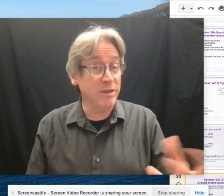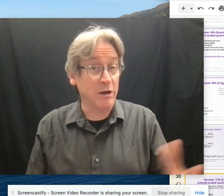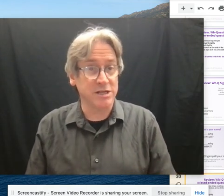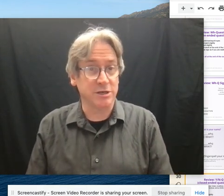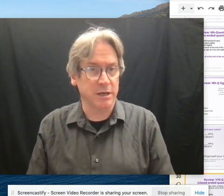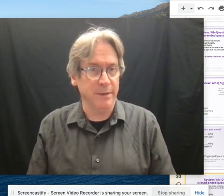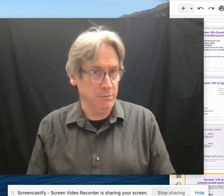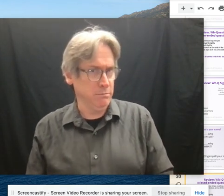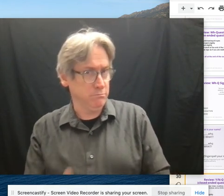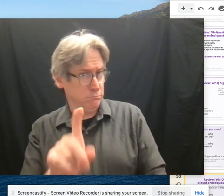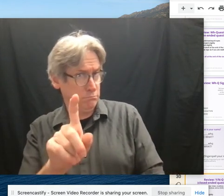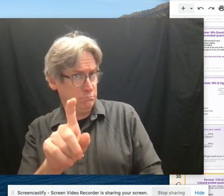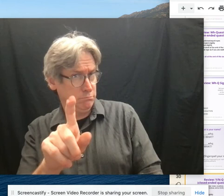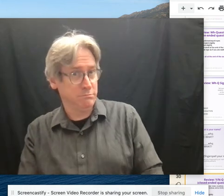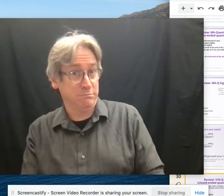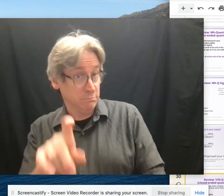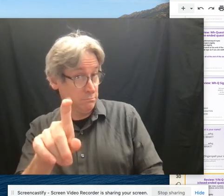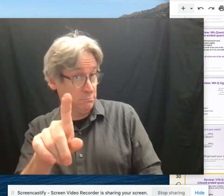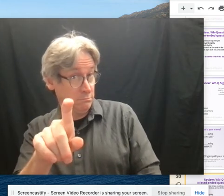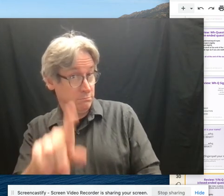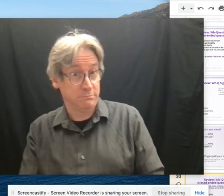even without a question, it can be,